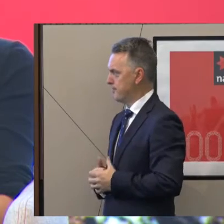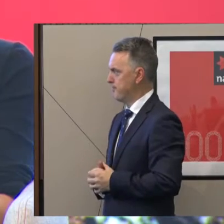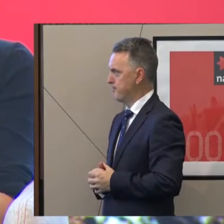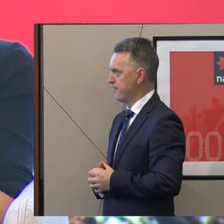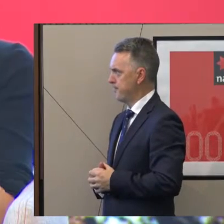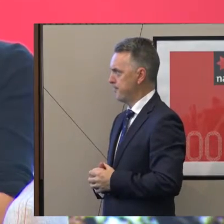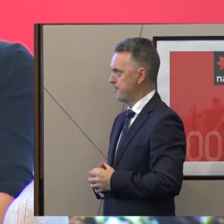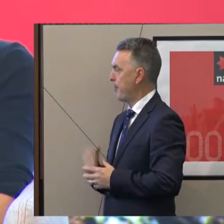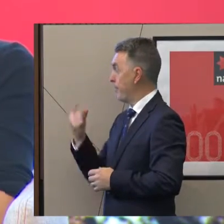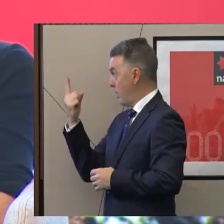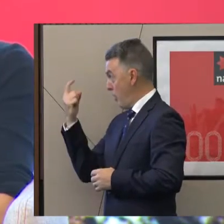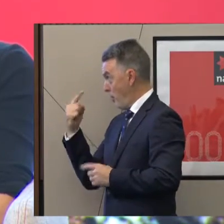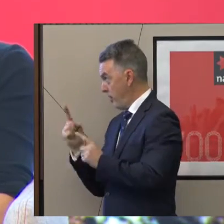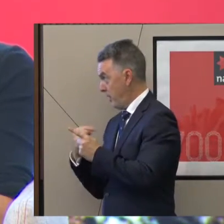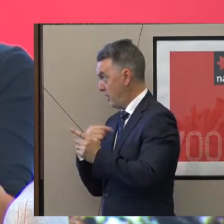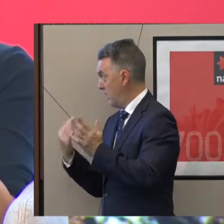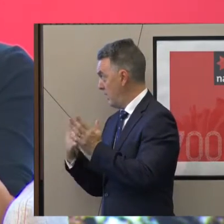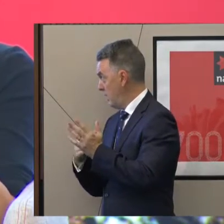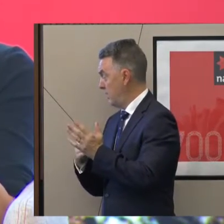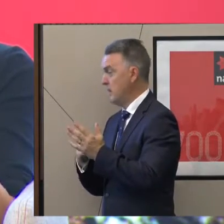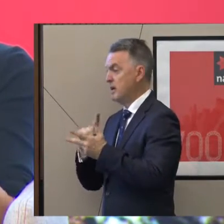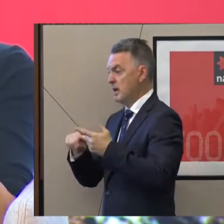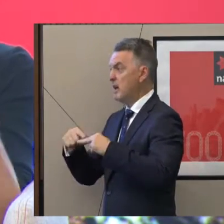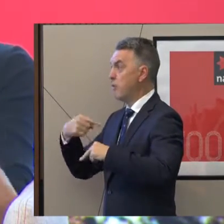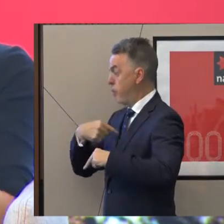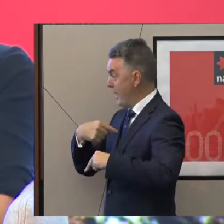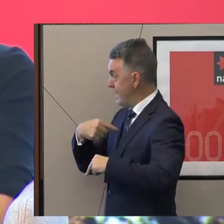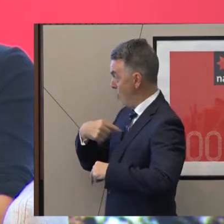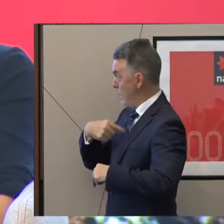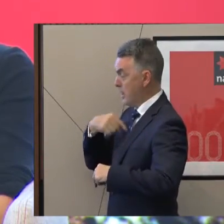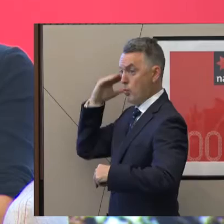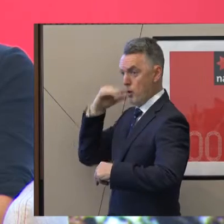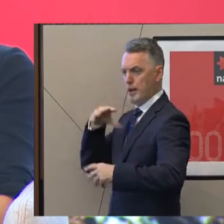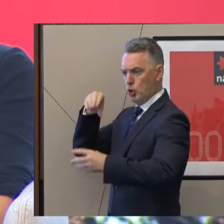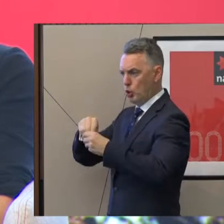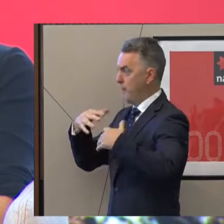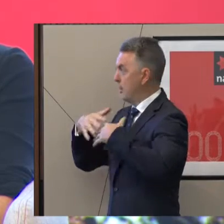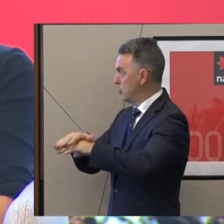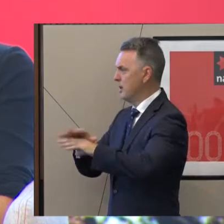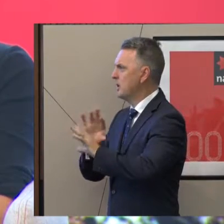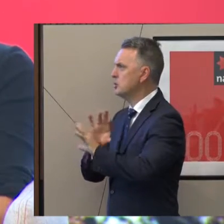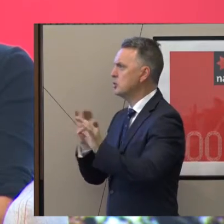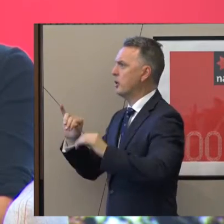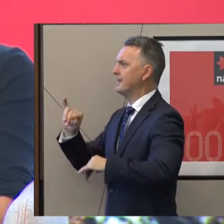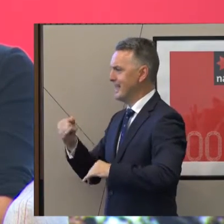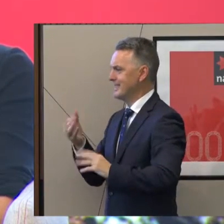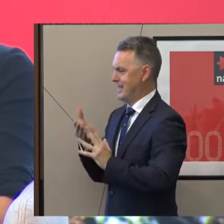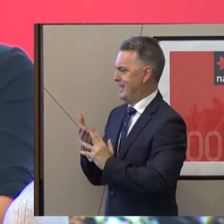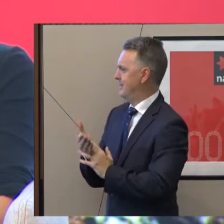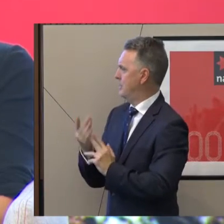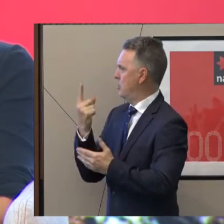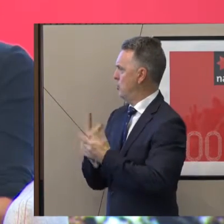The one thing, just one more thing I'll add on this, if we're going to be included in the mainstream, it's not just about access.